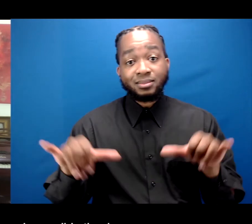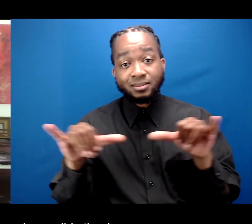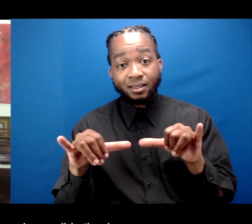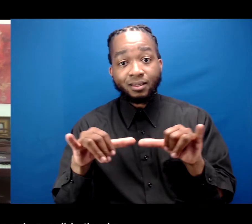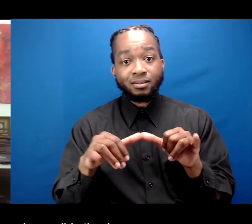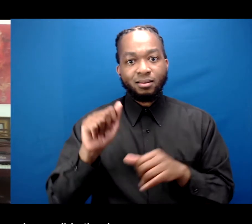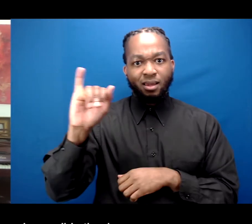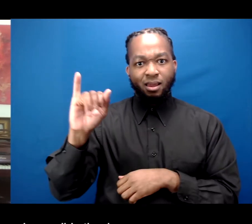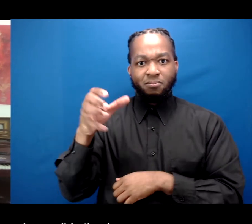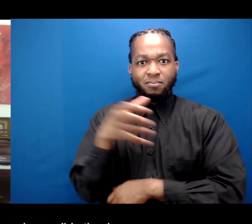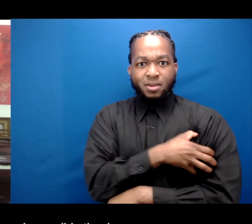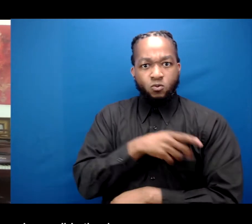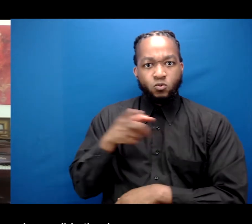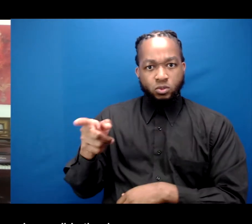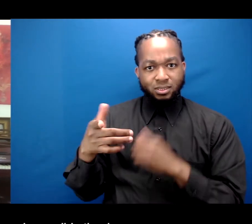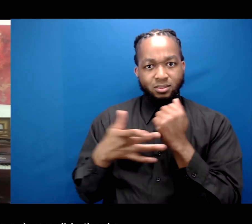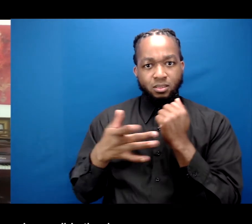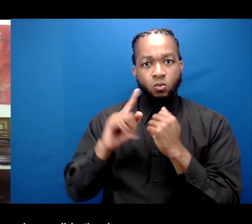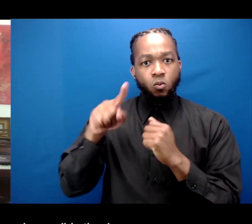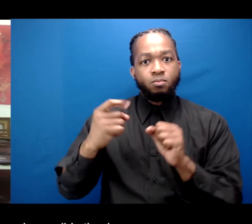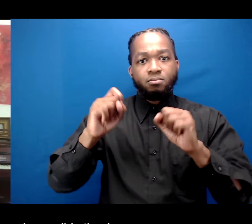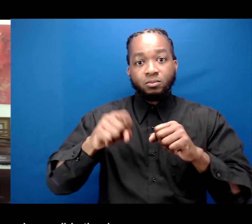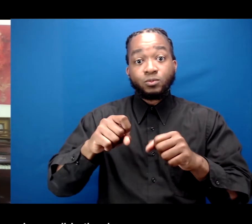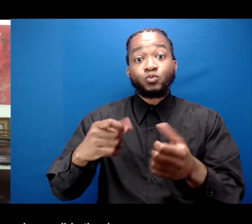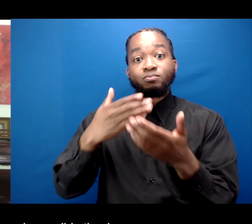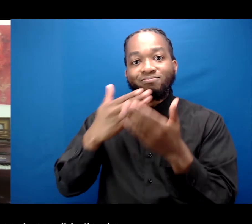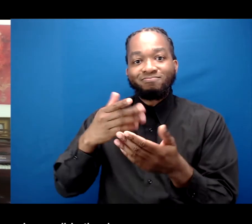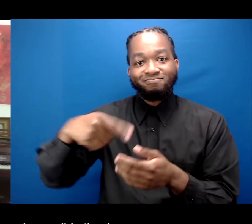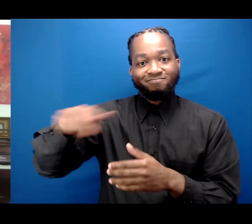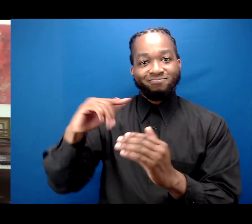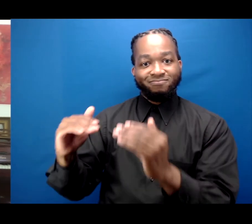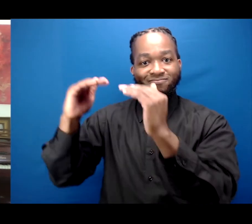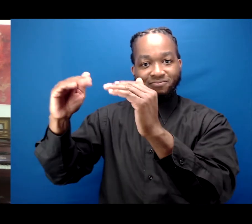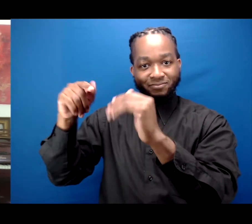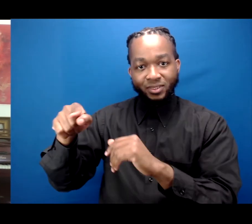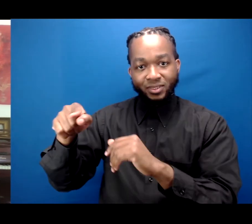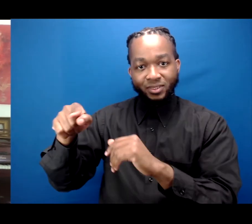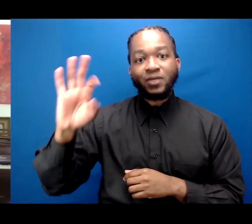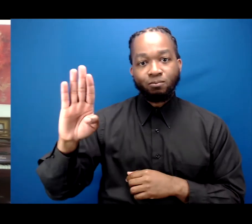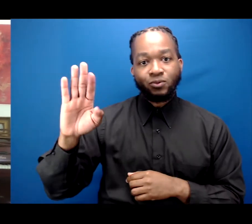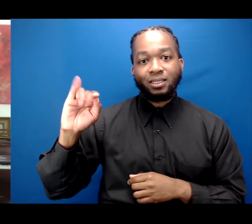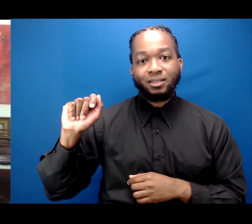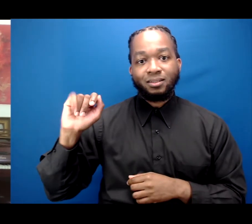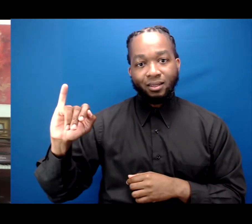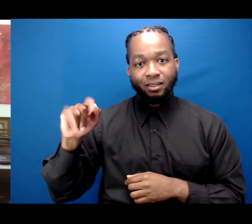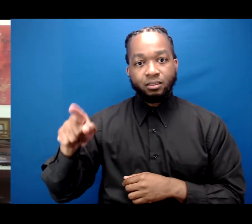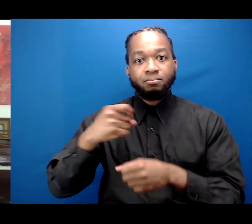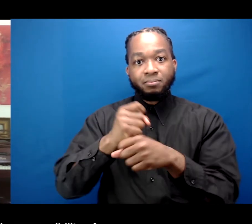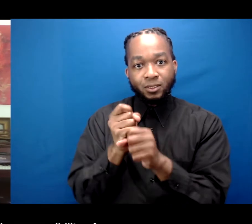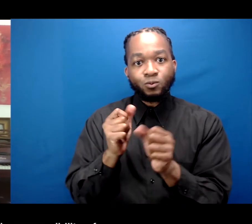only possible thanks to the advances Facebook AI has made in automated speech recognition over the past few